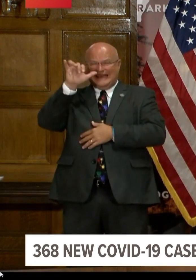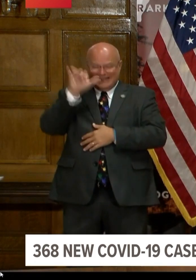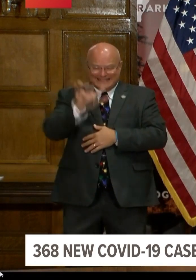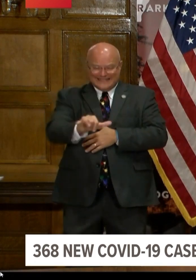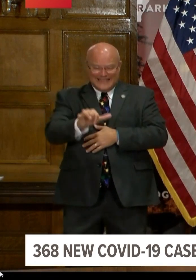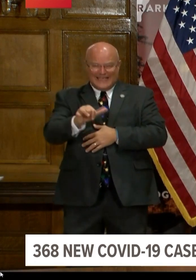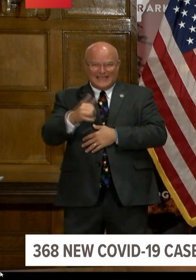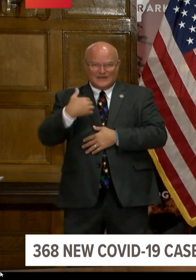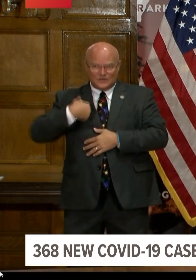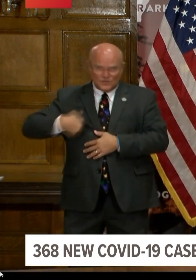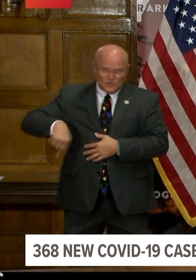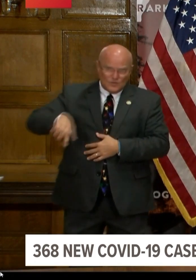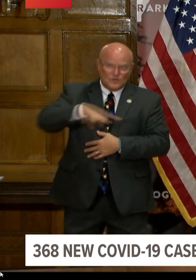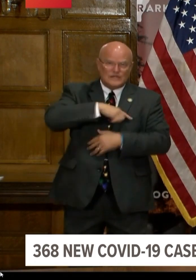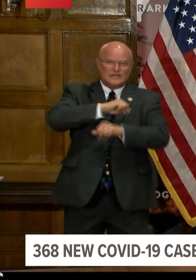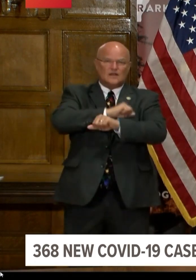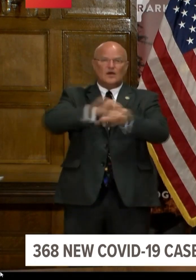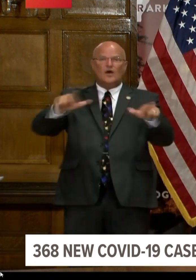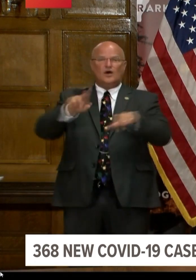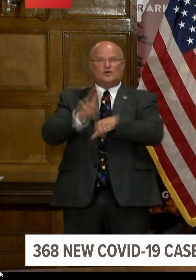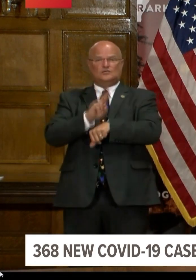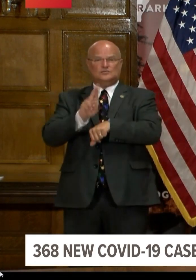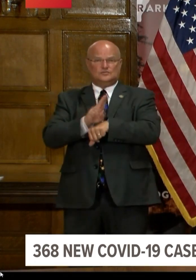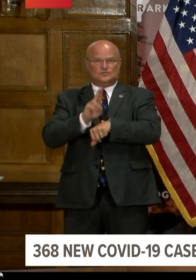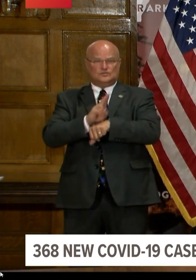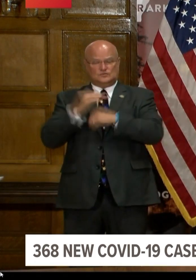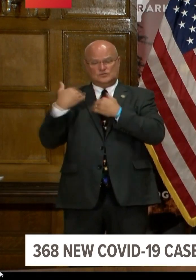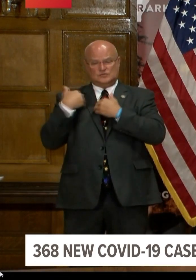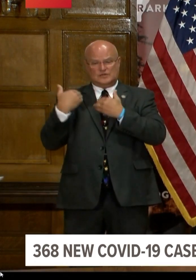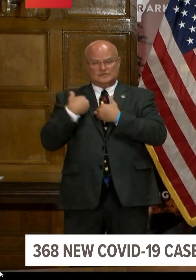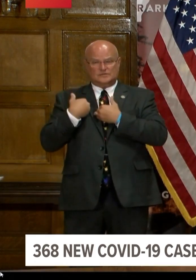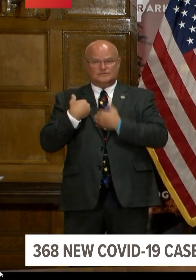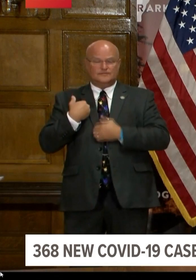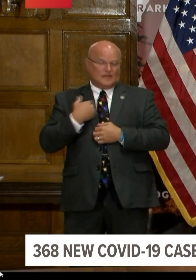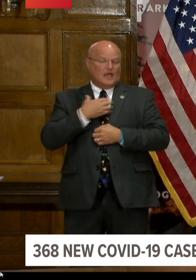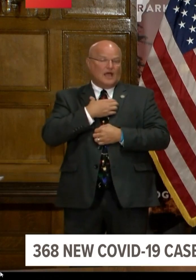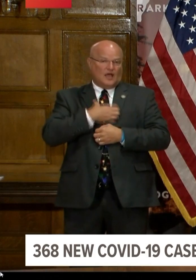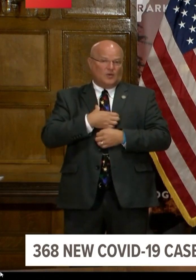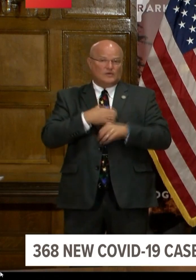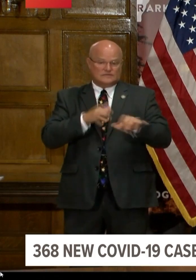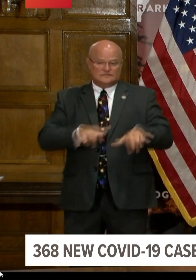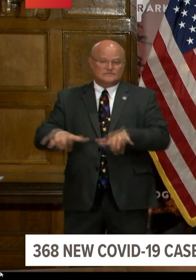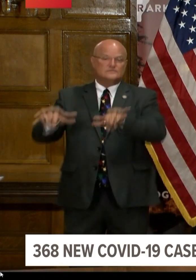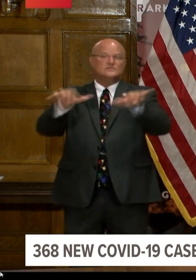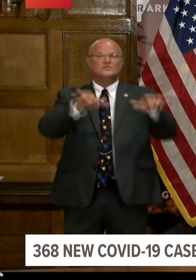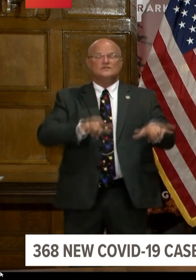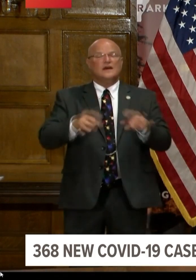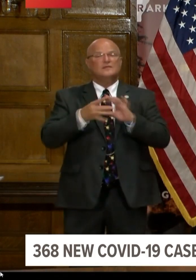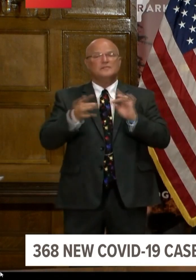all use individually. And so, sure, I wish there was a unified message from